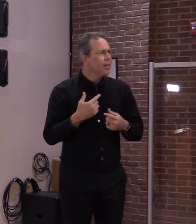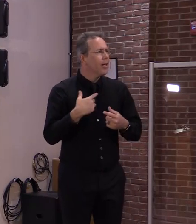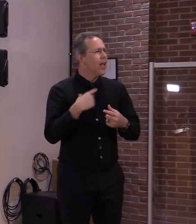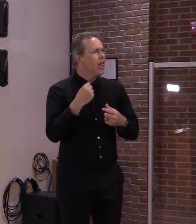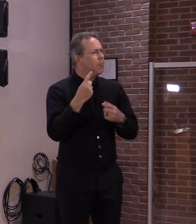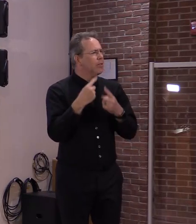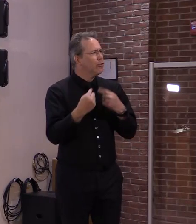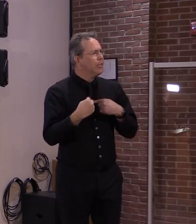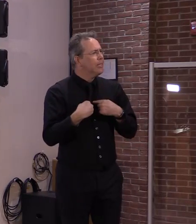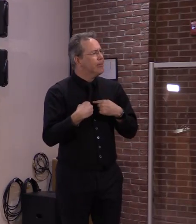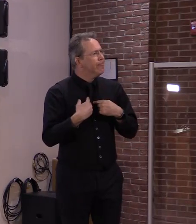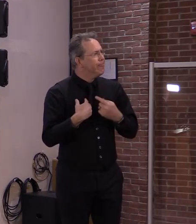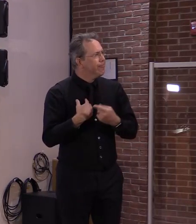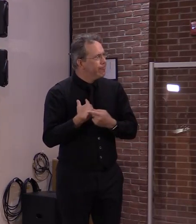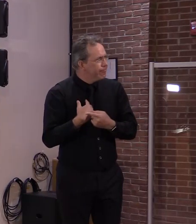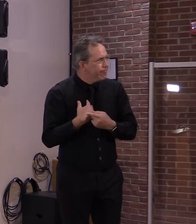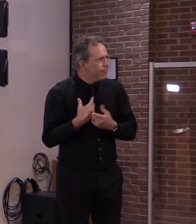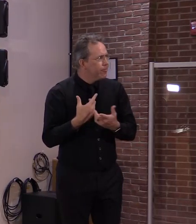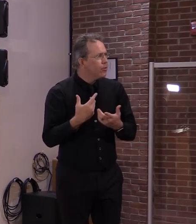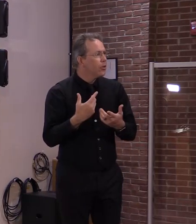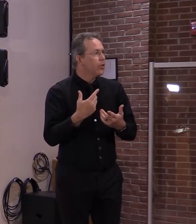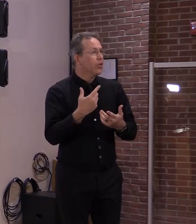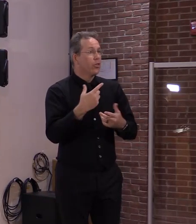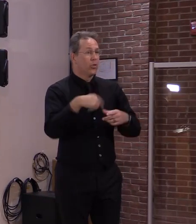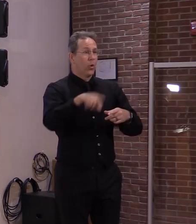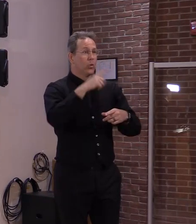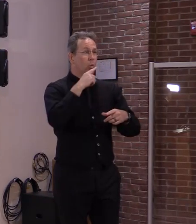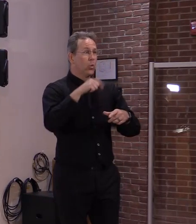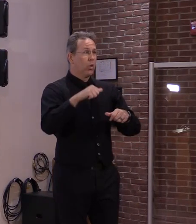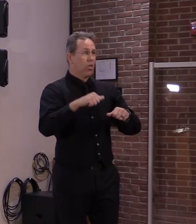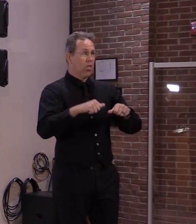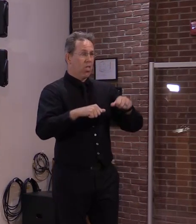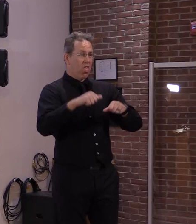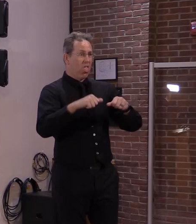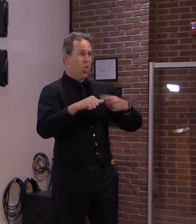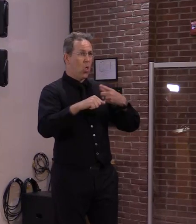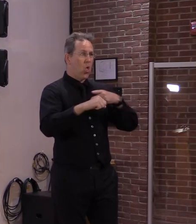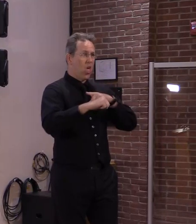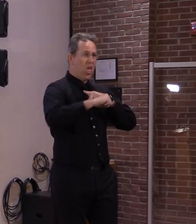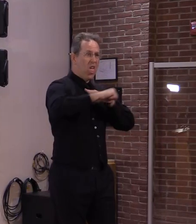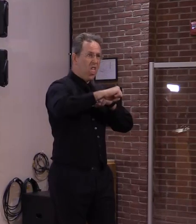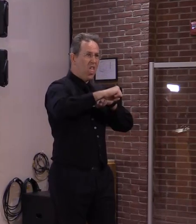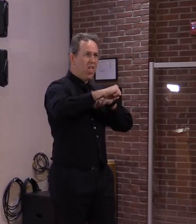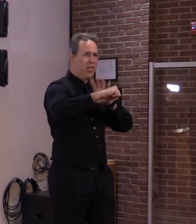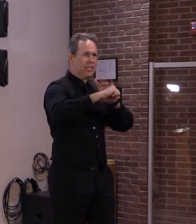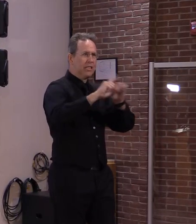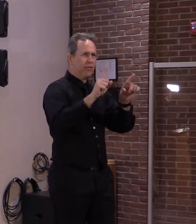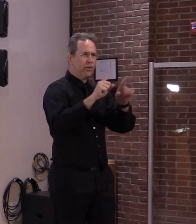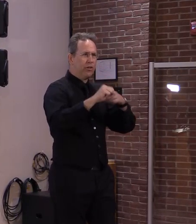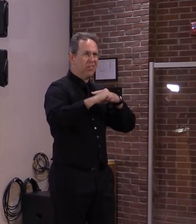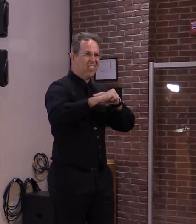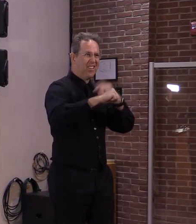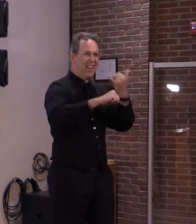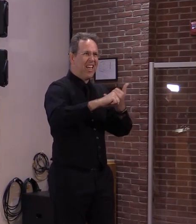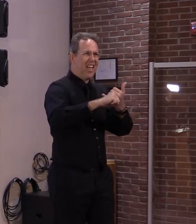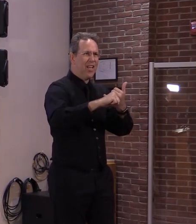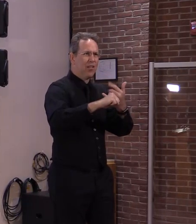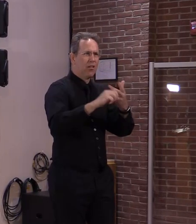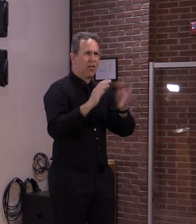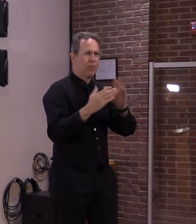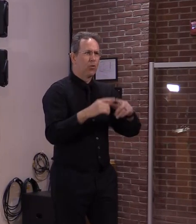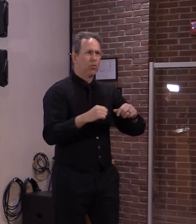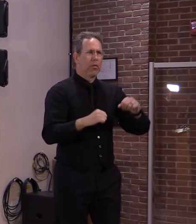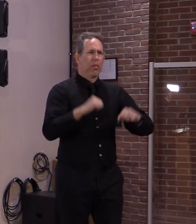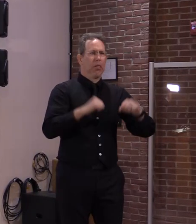before, and we don't need to convince those who had bought into the vaccines